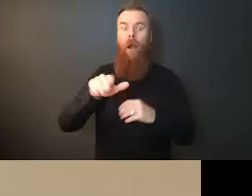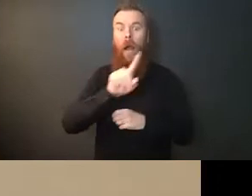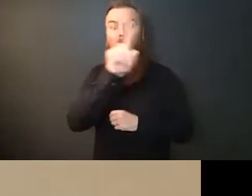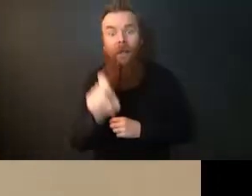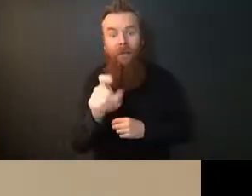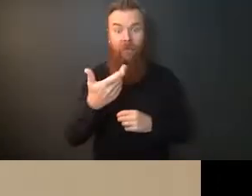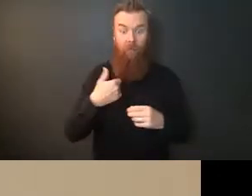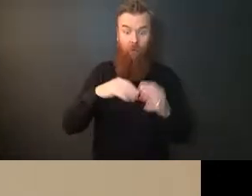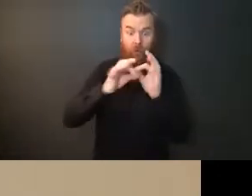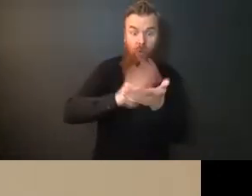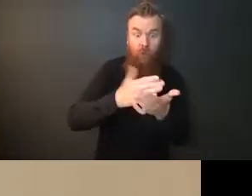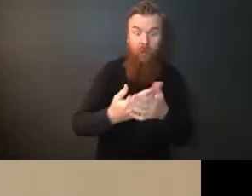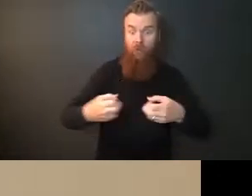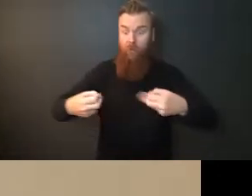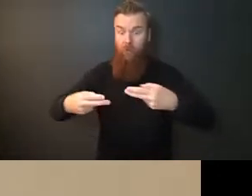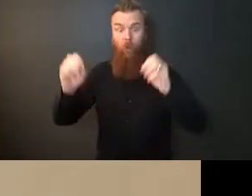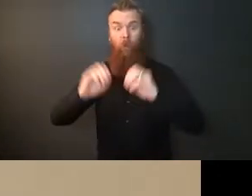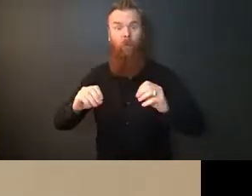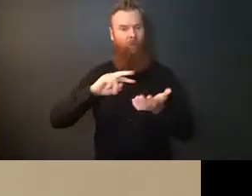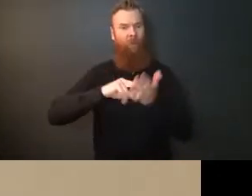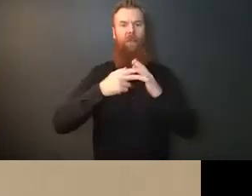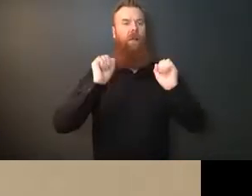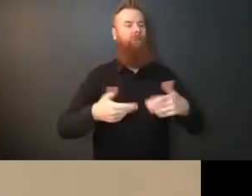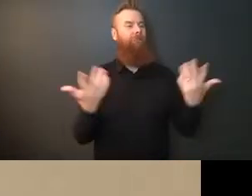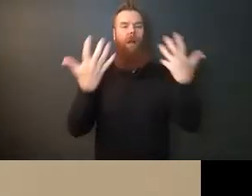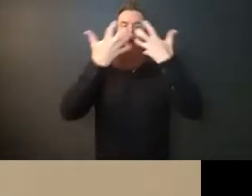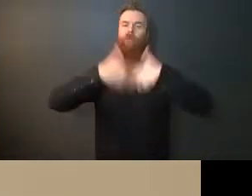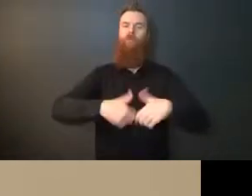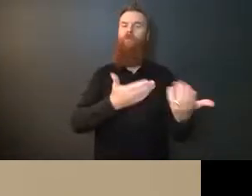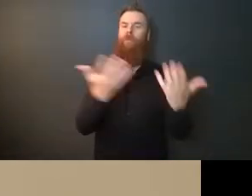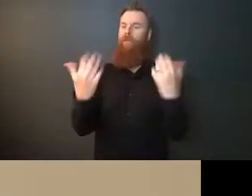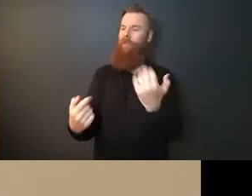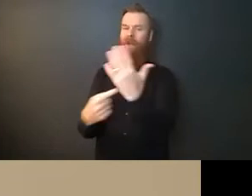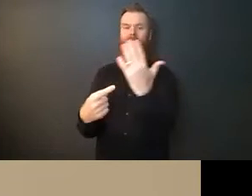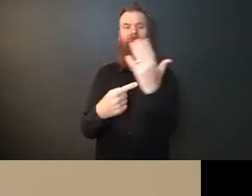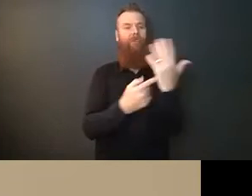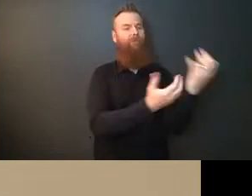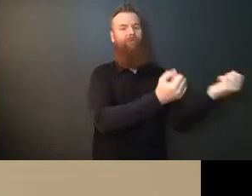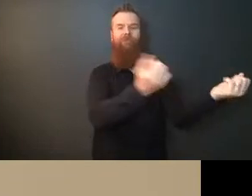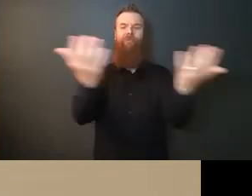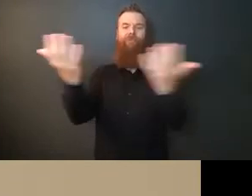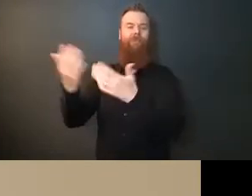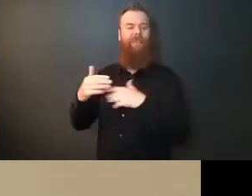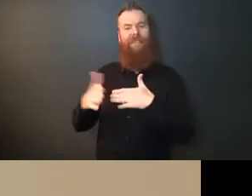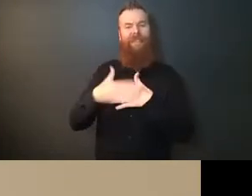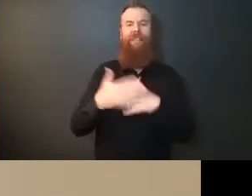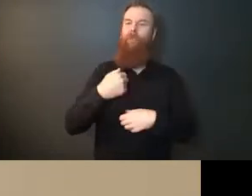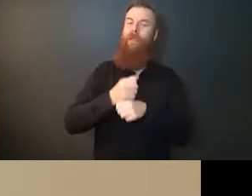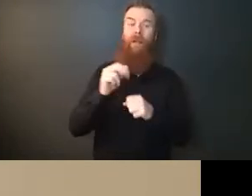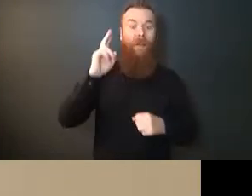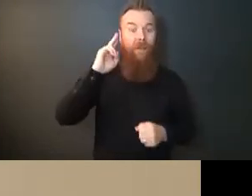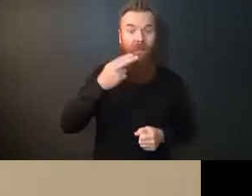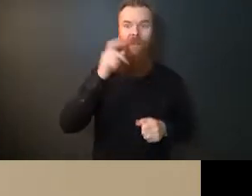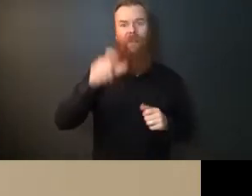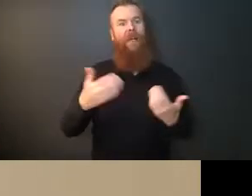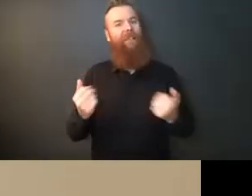developed with deaf friendliness in mind, easy for deaf people to use, with thoughts able to be translated into spoken format. Quality language